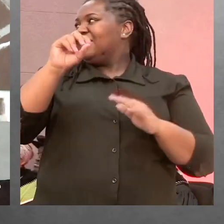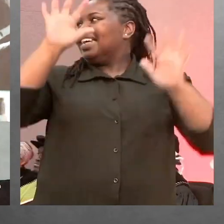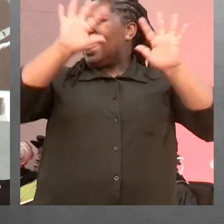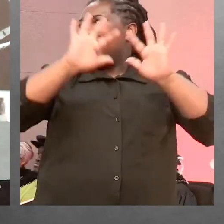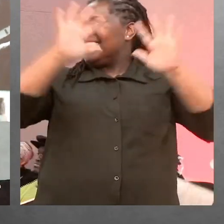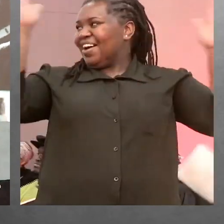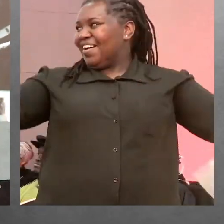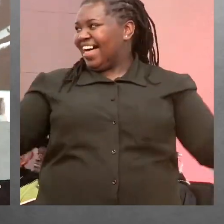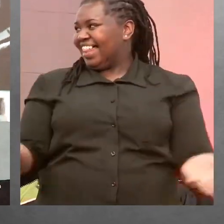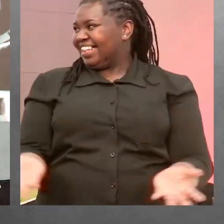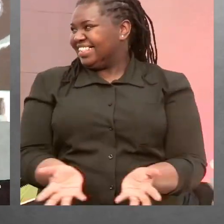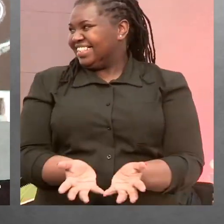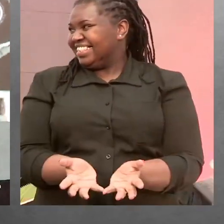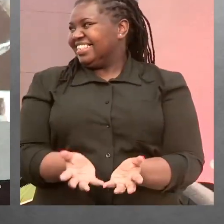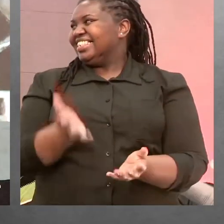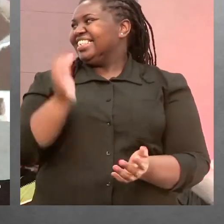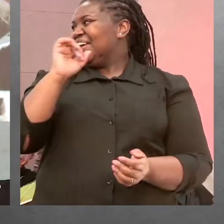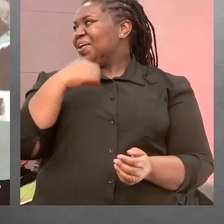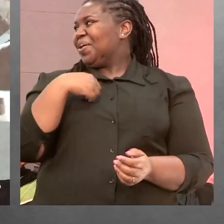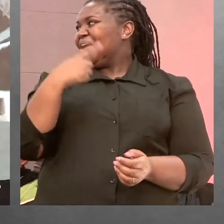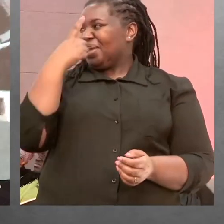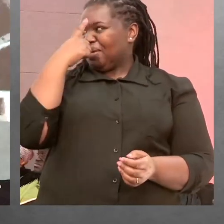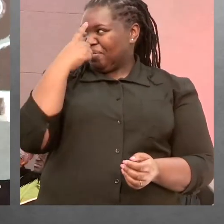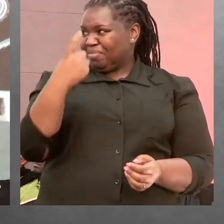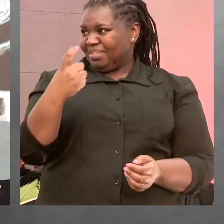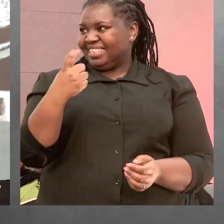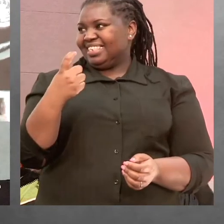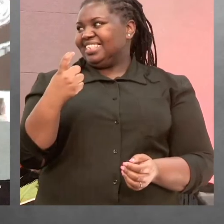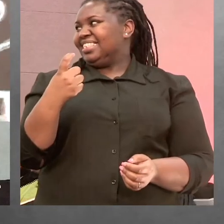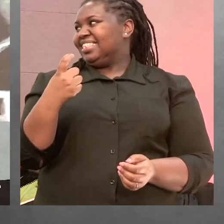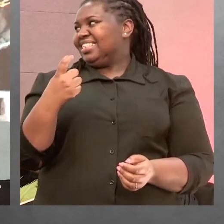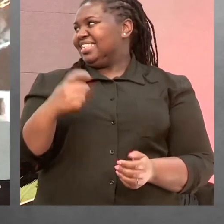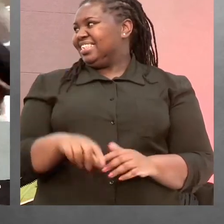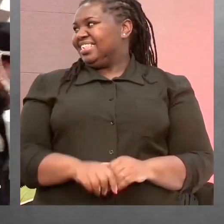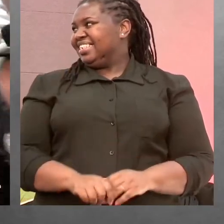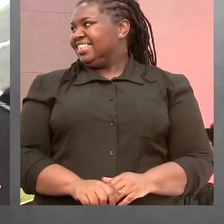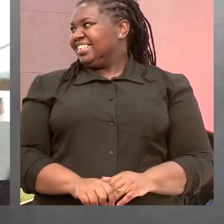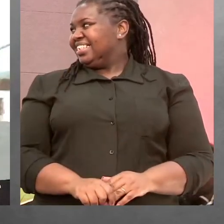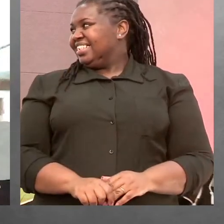world. We believe in you. Thanks very much.